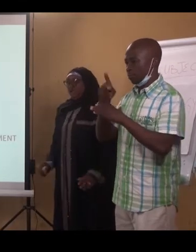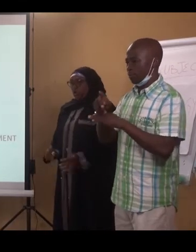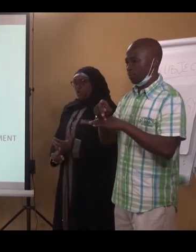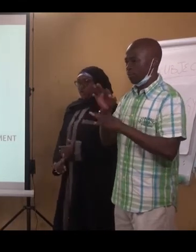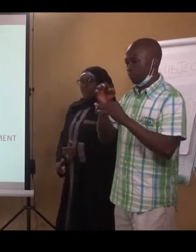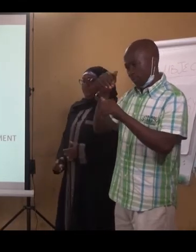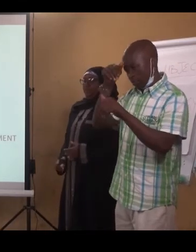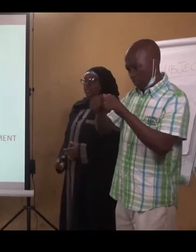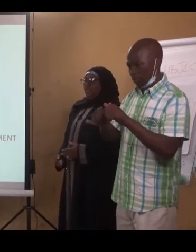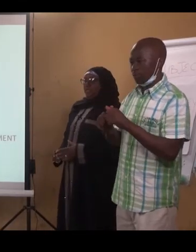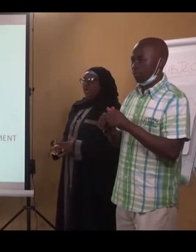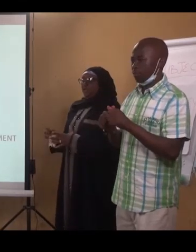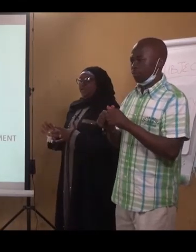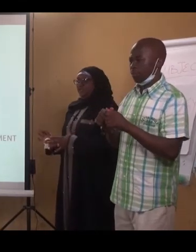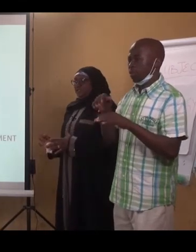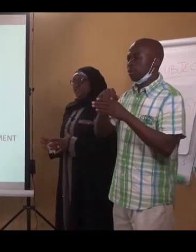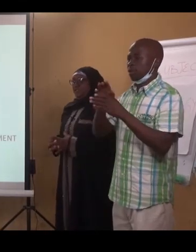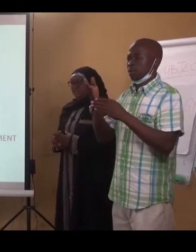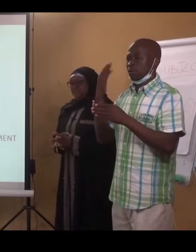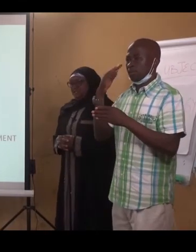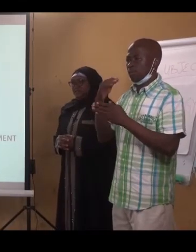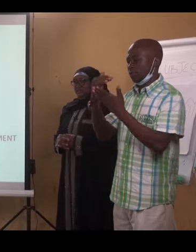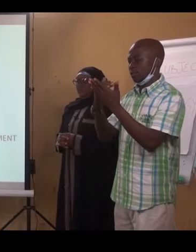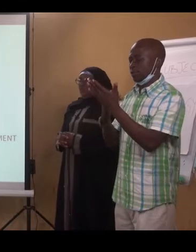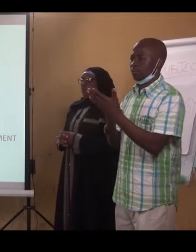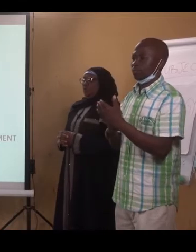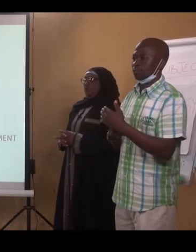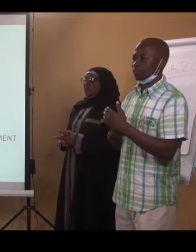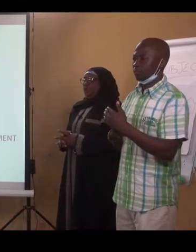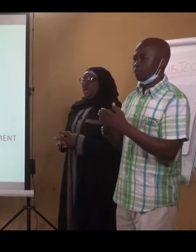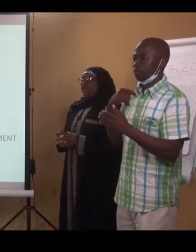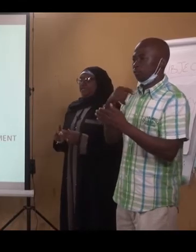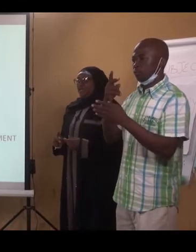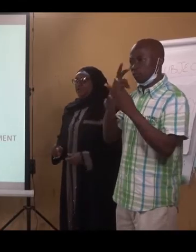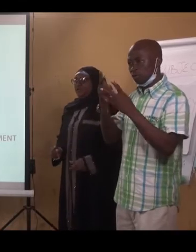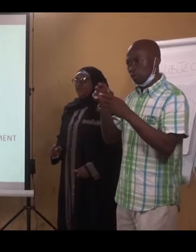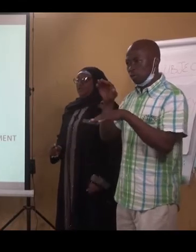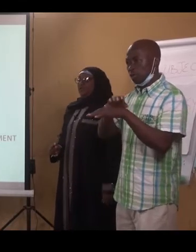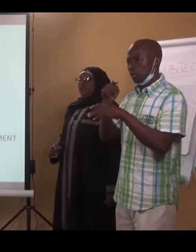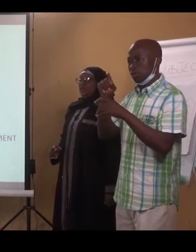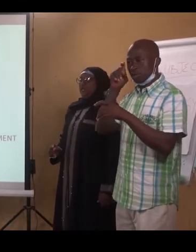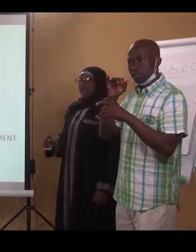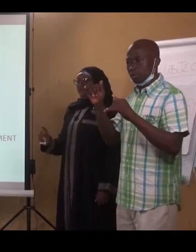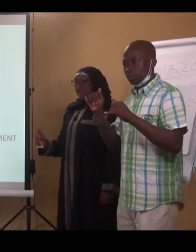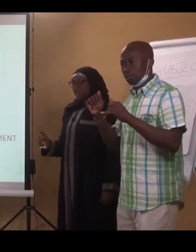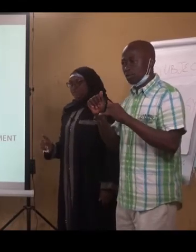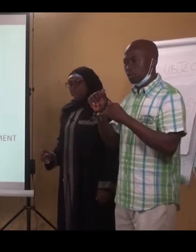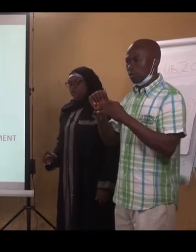recall, in our previous lessons, we looked at sexual reproduction in flowering plant, where